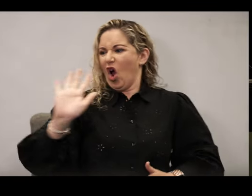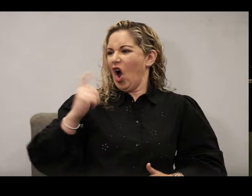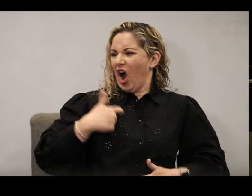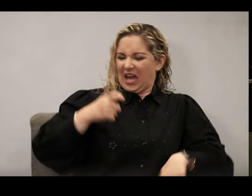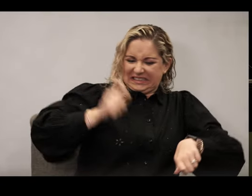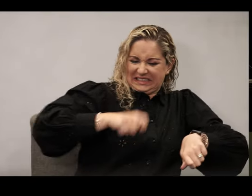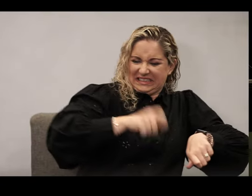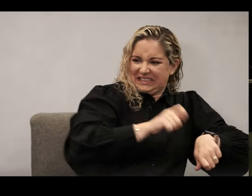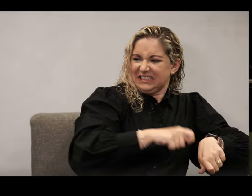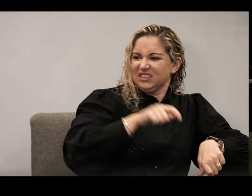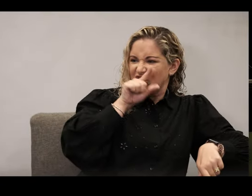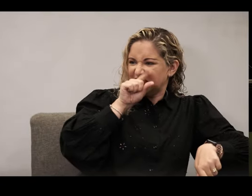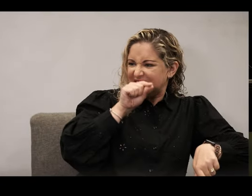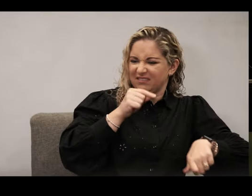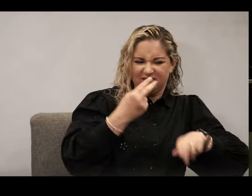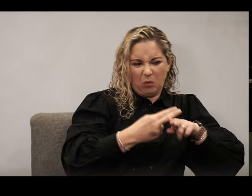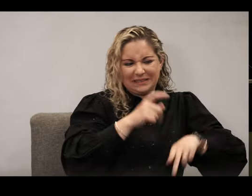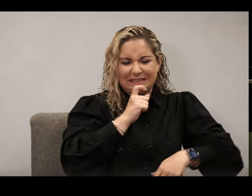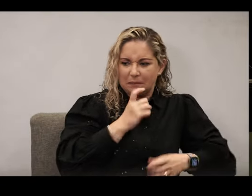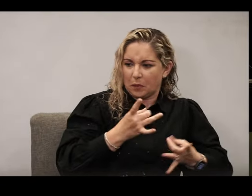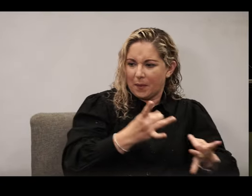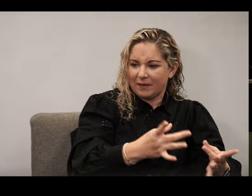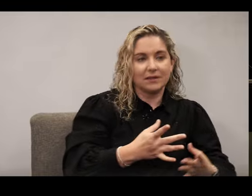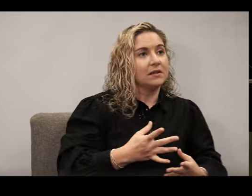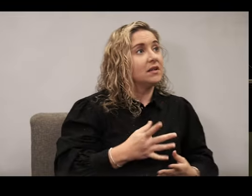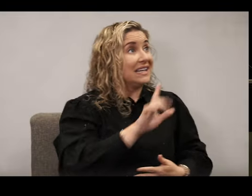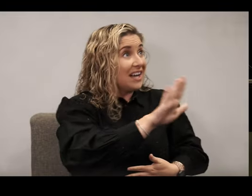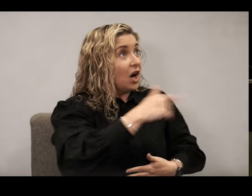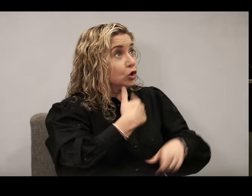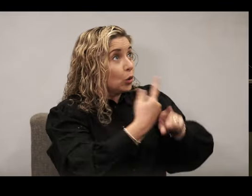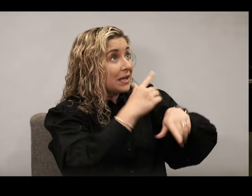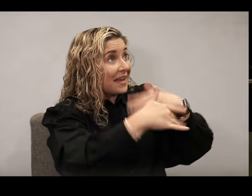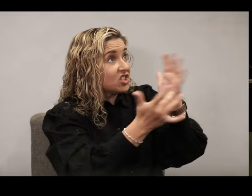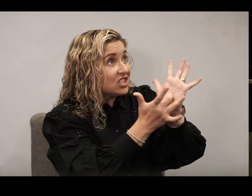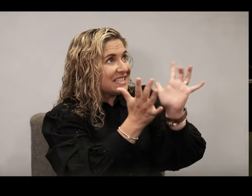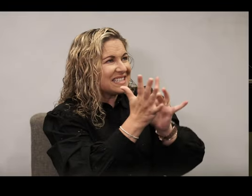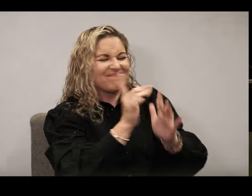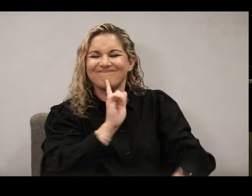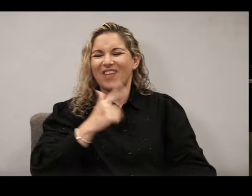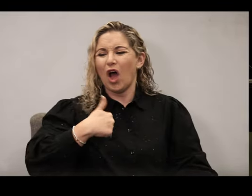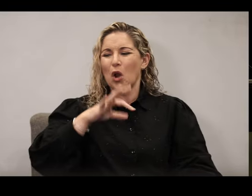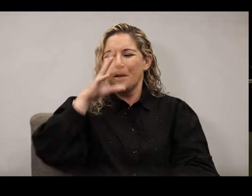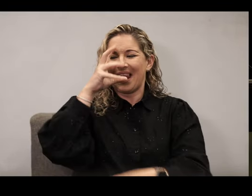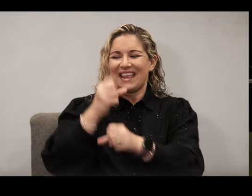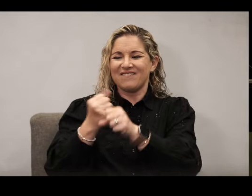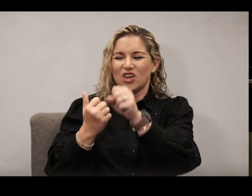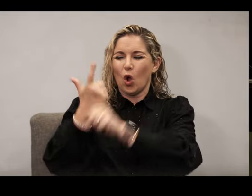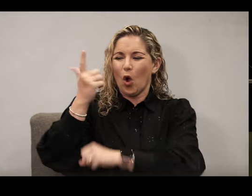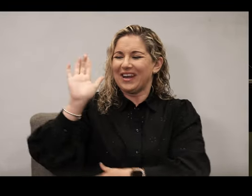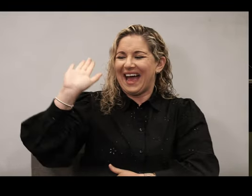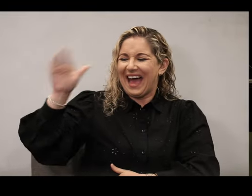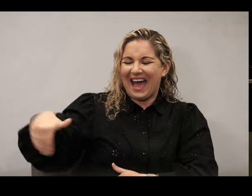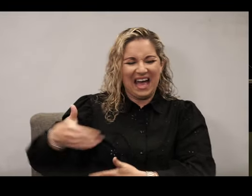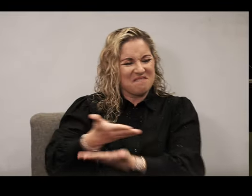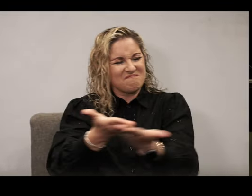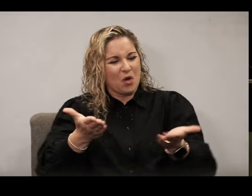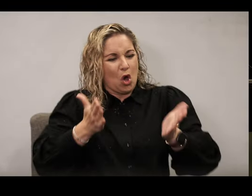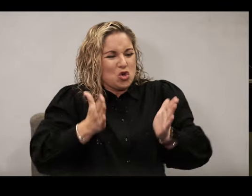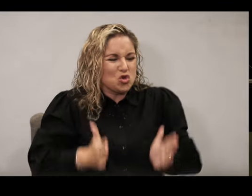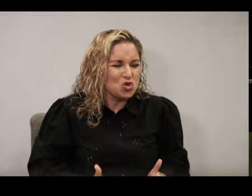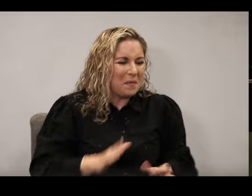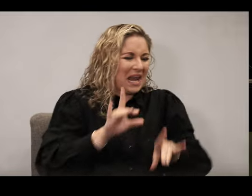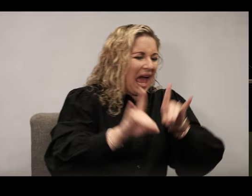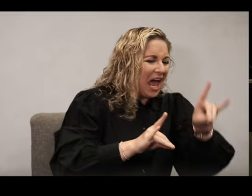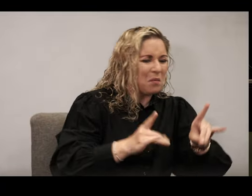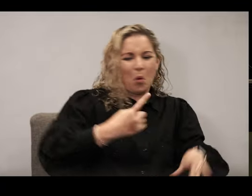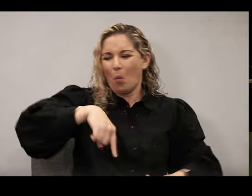to share how she didn't believe in God, there was no God, and that all humans were just animals like any other animal,